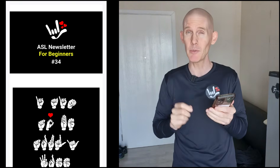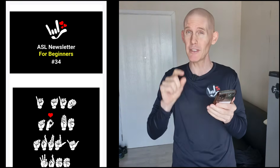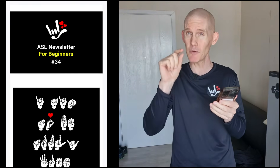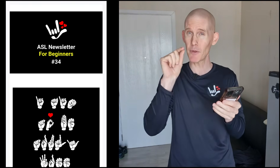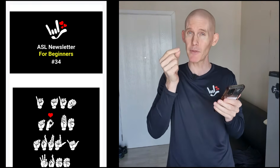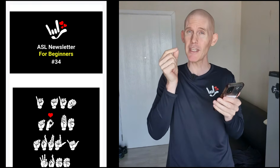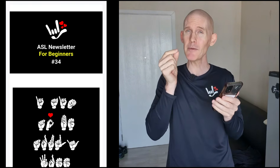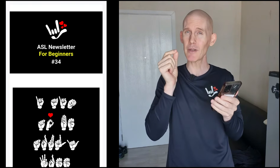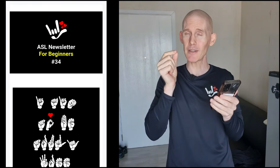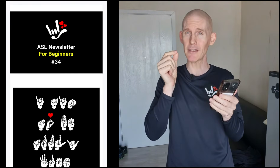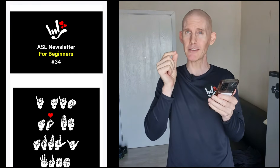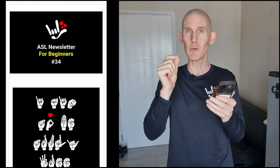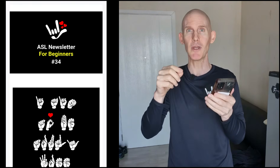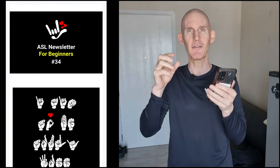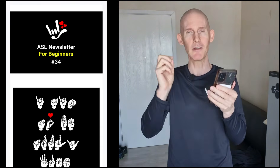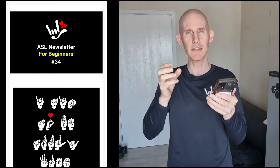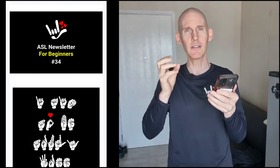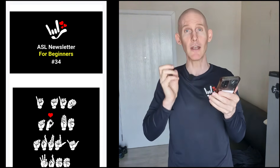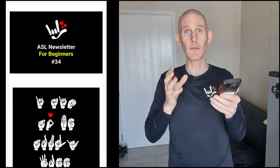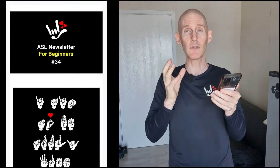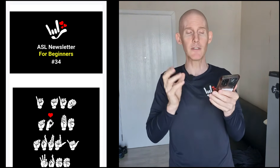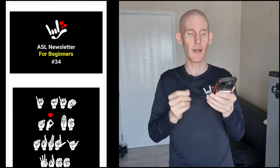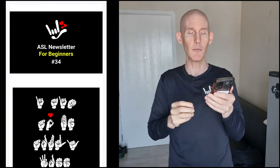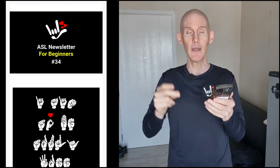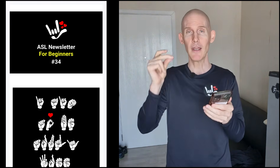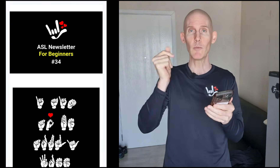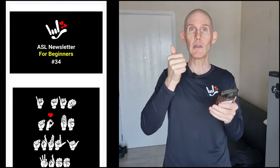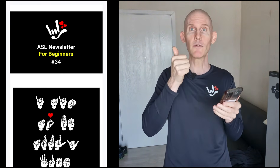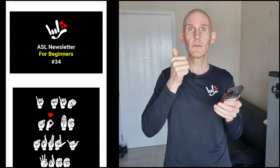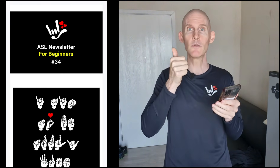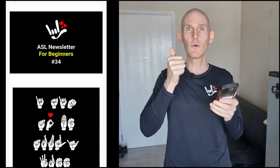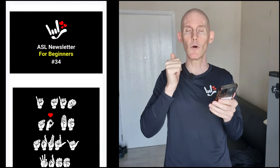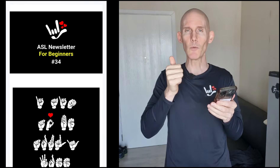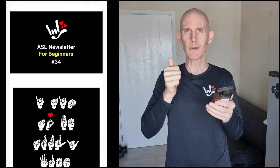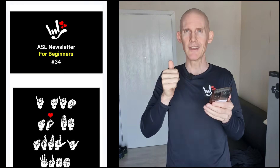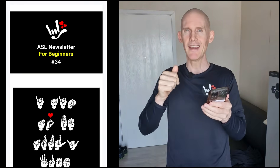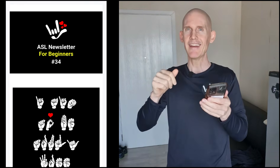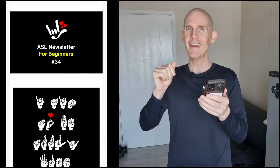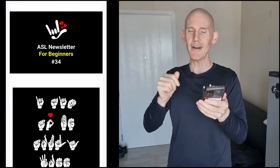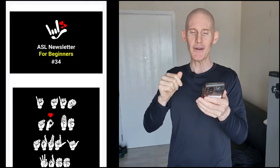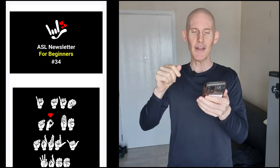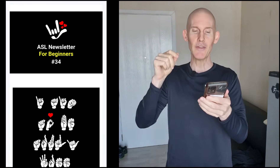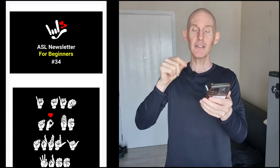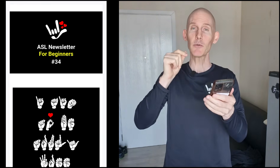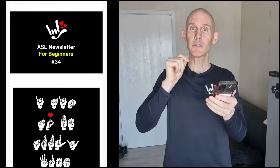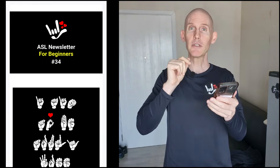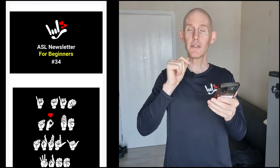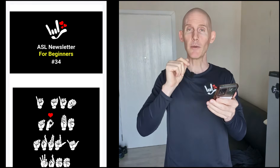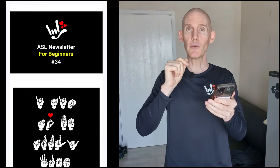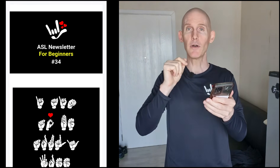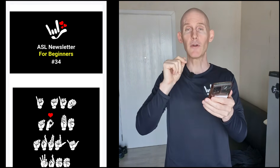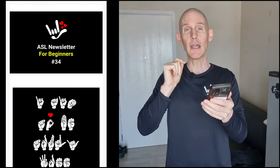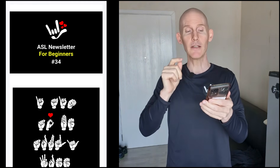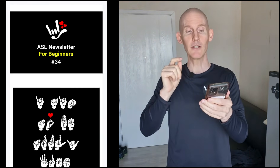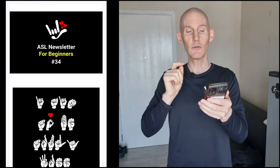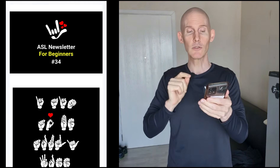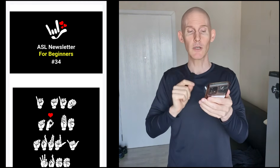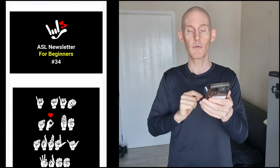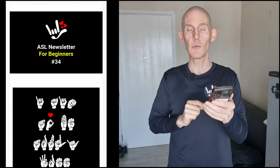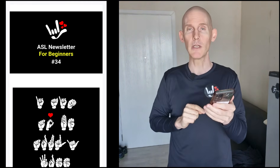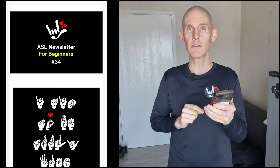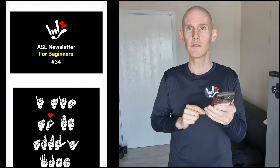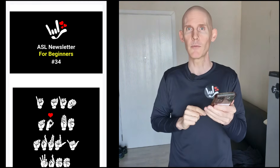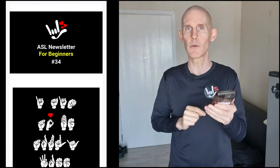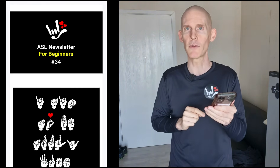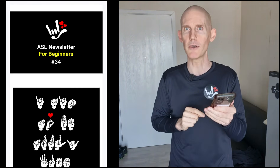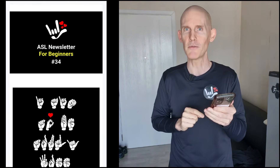time. It'll be a different theme on the lesson, but we have a lesson every time, and we love to do homework. Now, this was an example of an ASL Newsletter